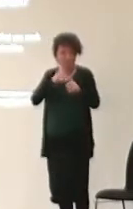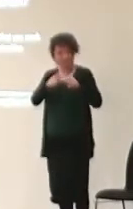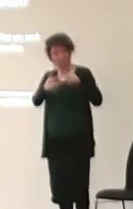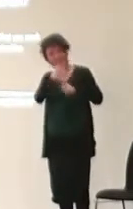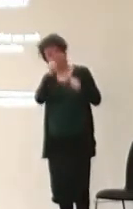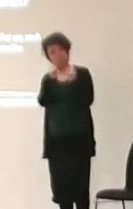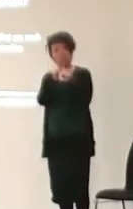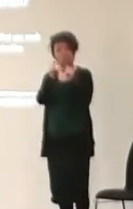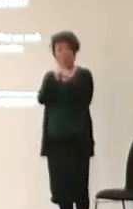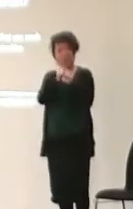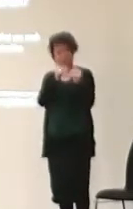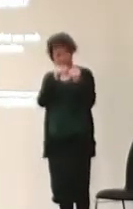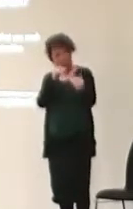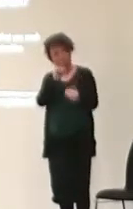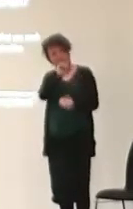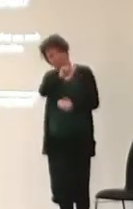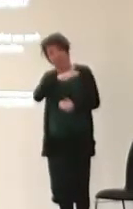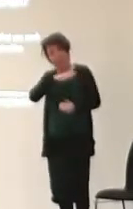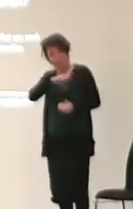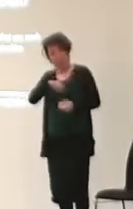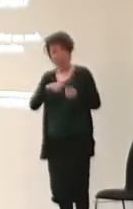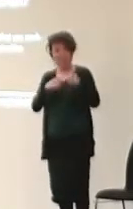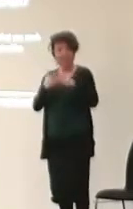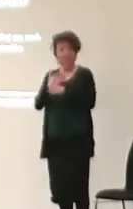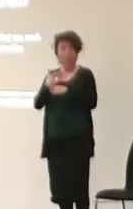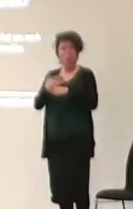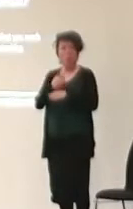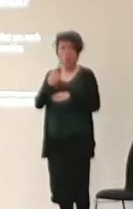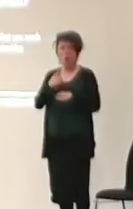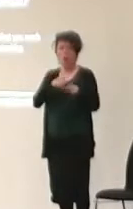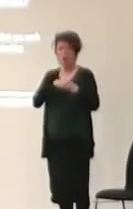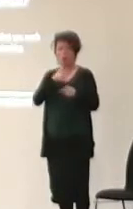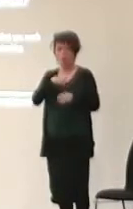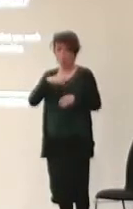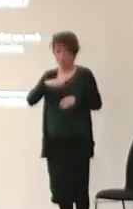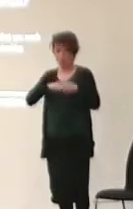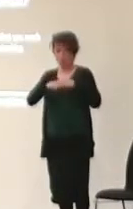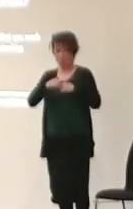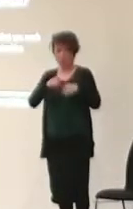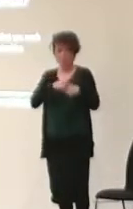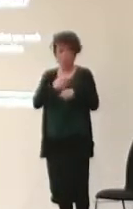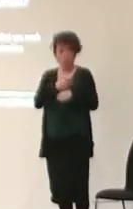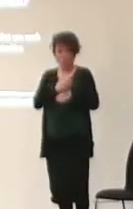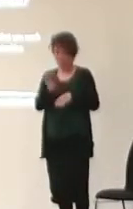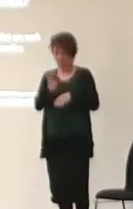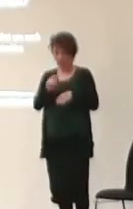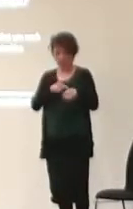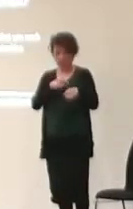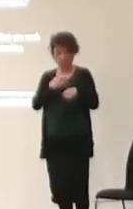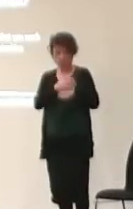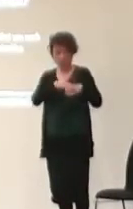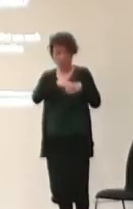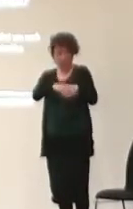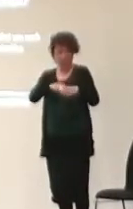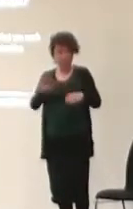apprenticeship to match that. For example, I've got a young person that I work with at the moment that really wants to be a youth worker, but there aren't any youth work apprenticeships about. So